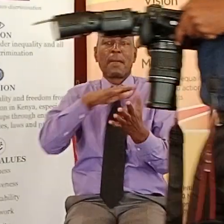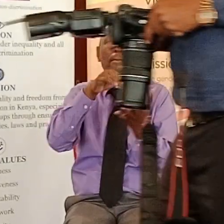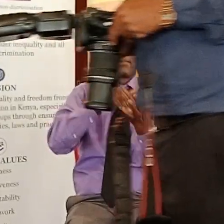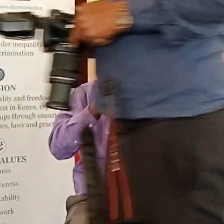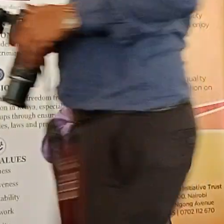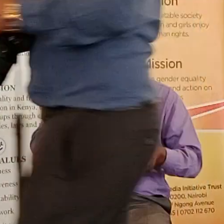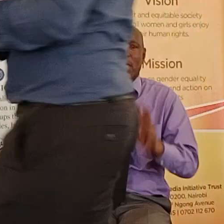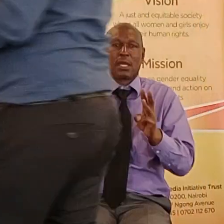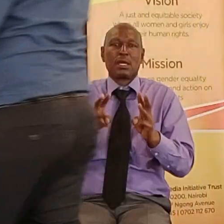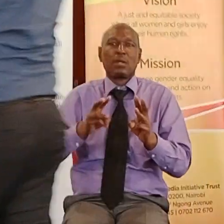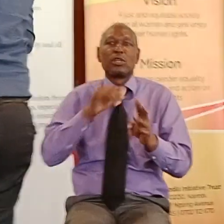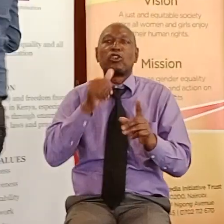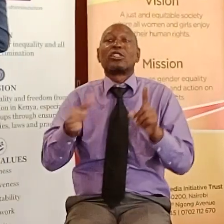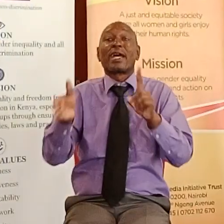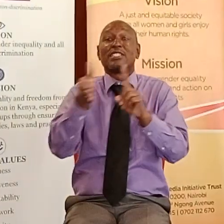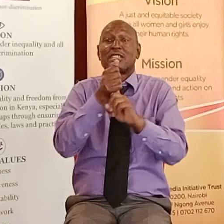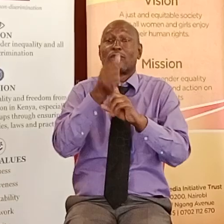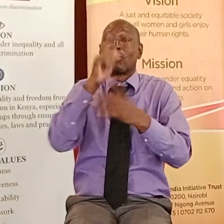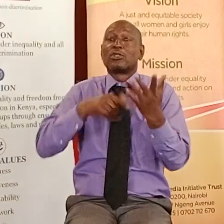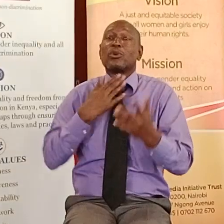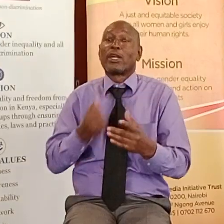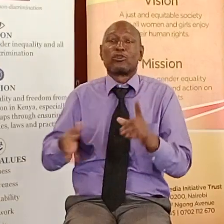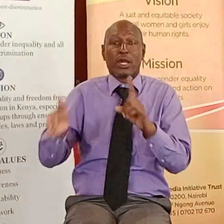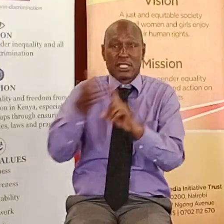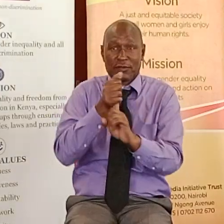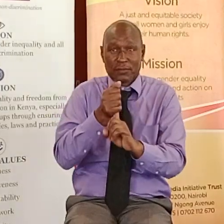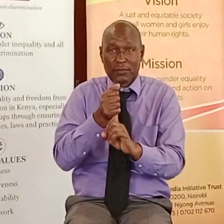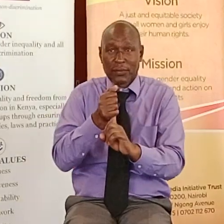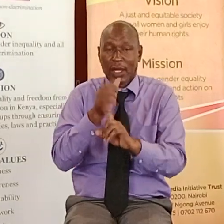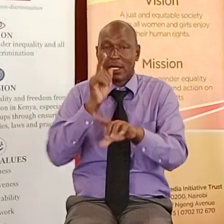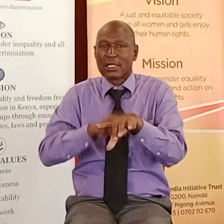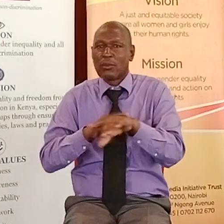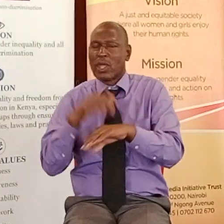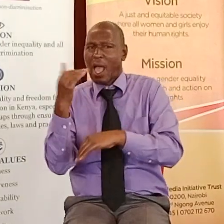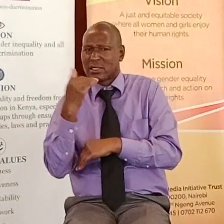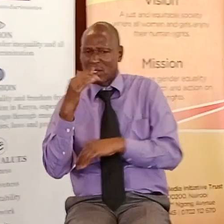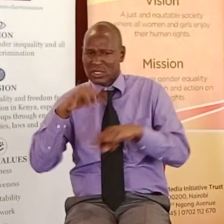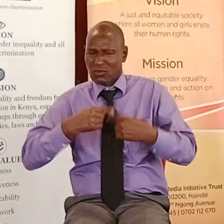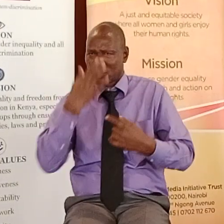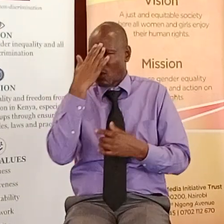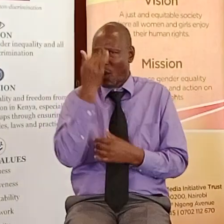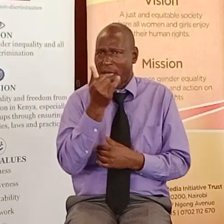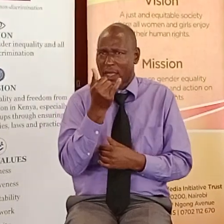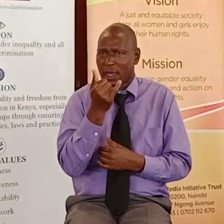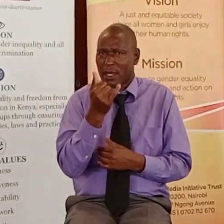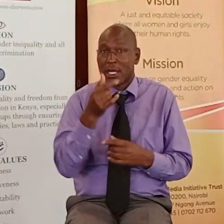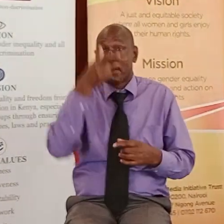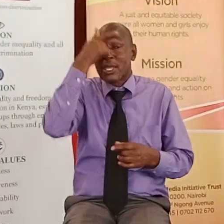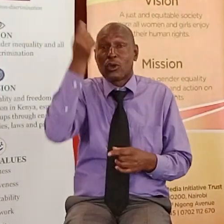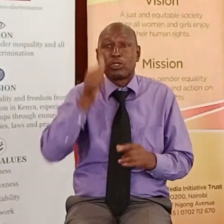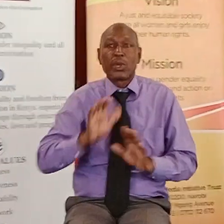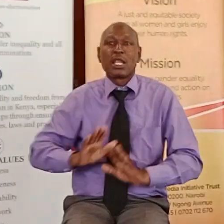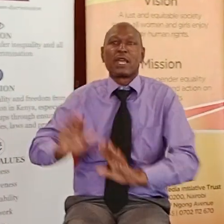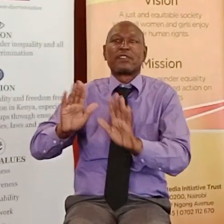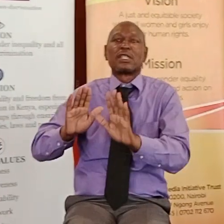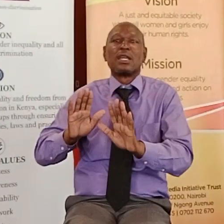way we set out to achieve. And then when we ask ourselves why, it is because we left a significant segment